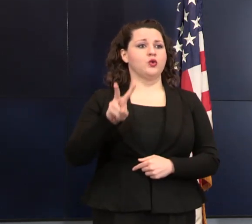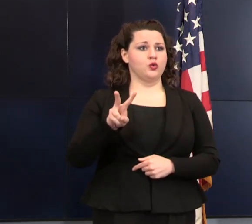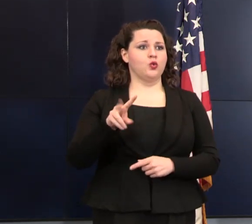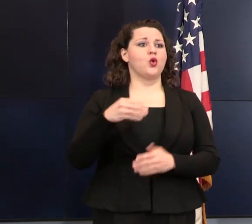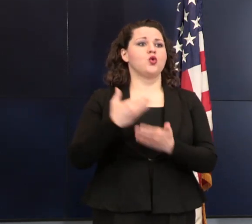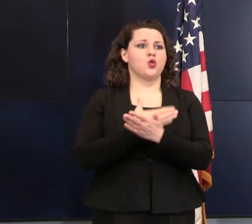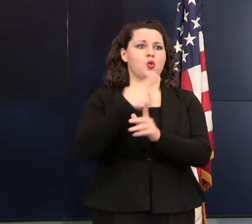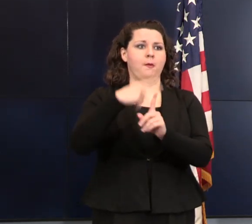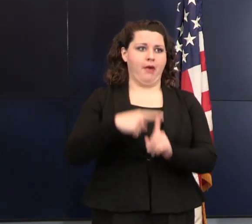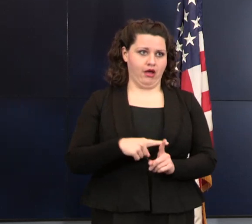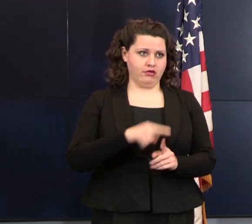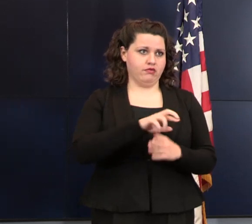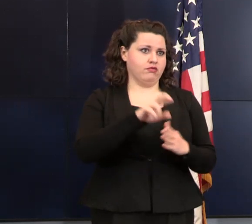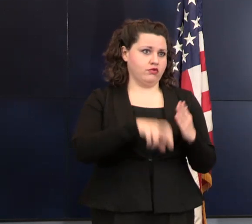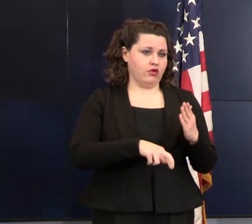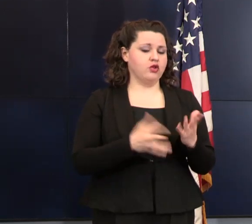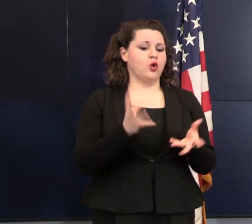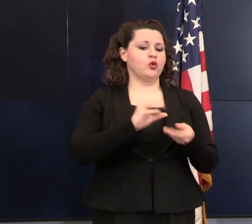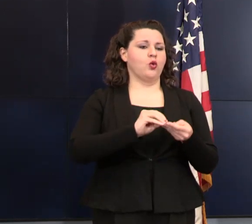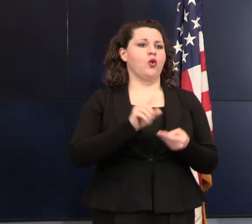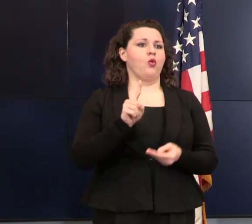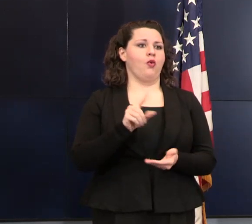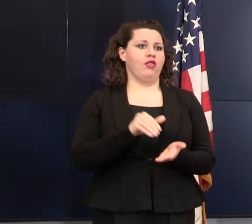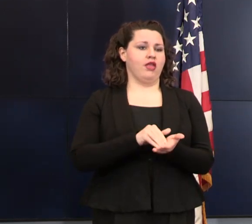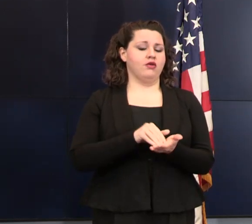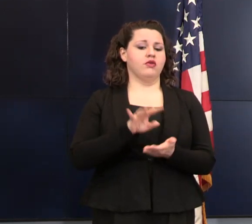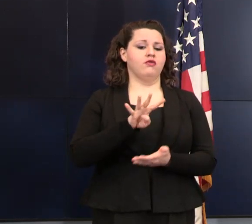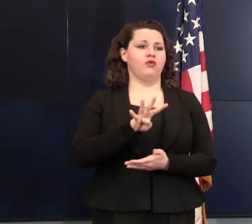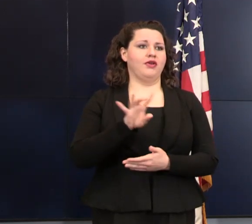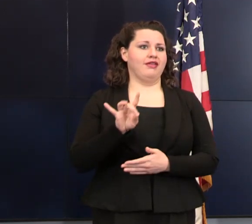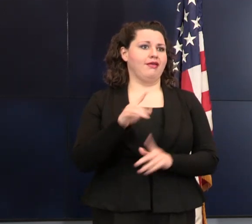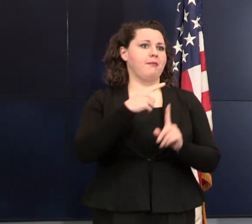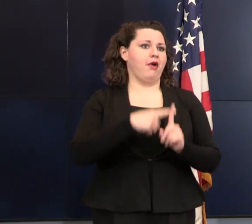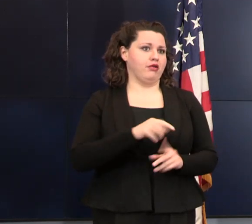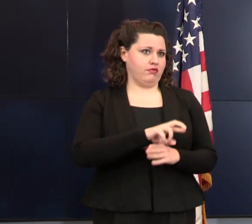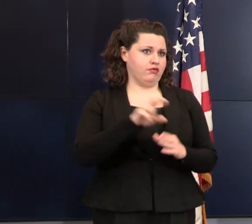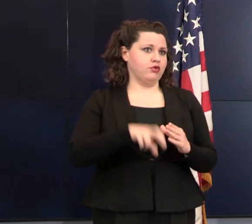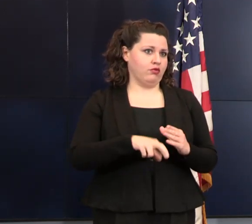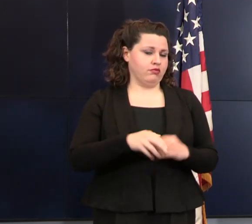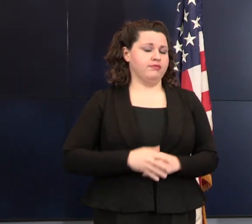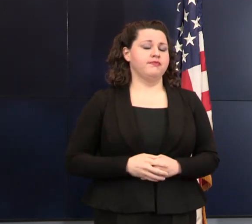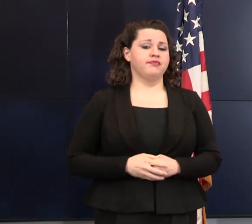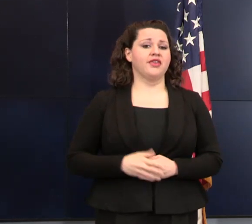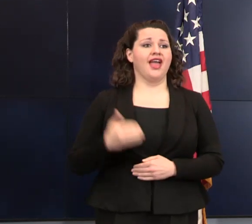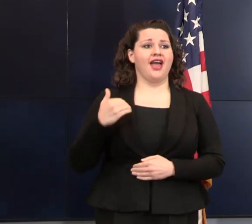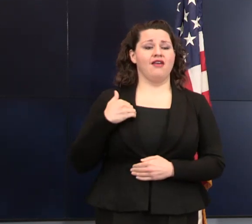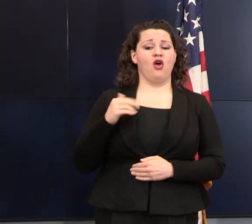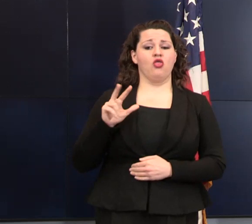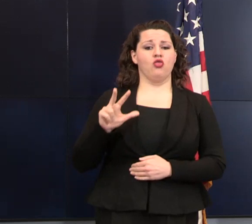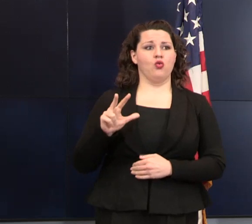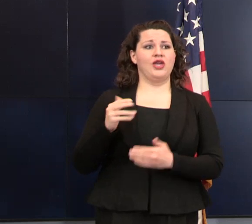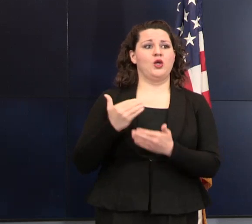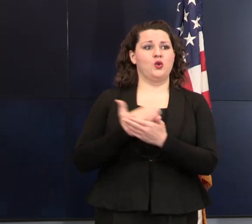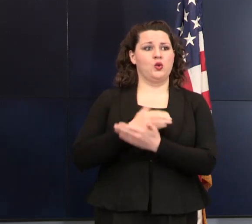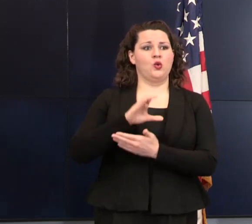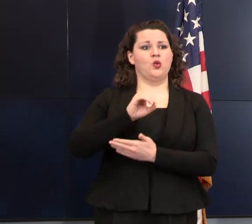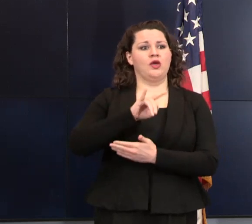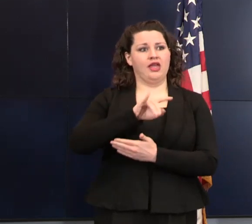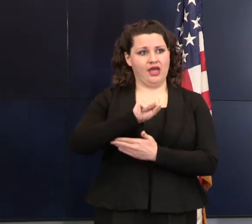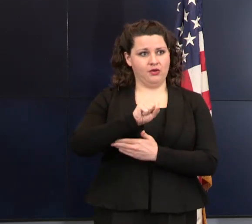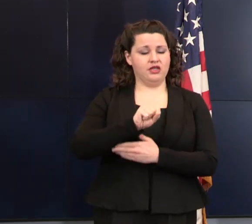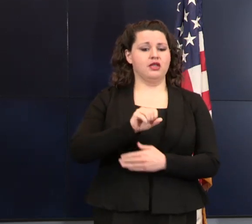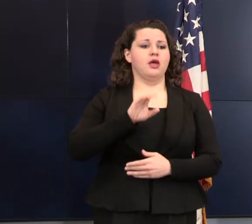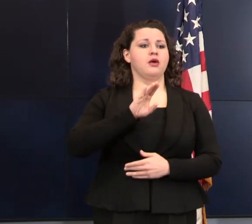new positive cases for a total of 1,048 positive cases. We have 3 new counties, Buena